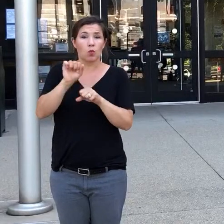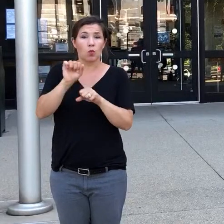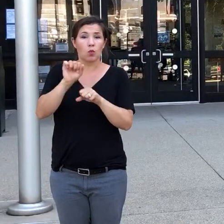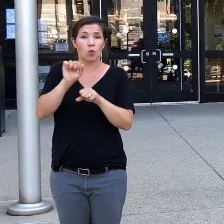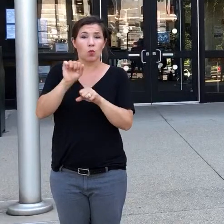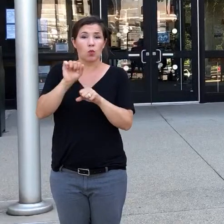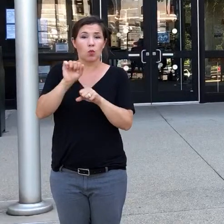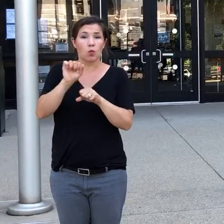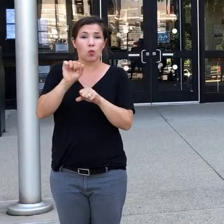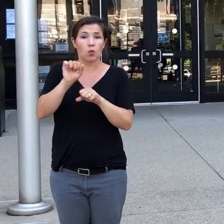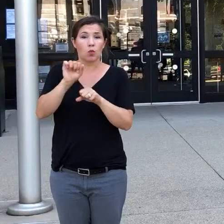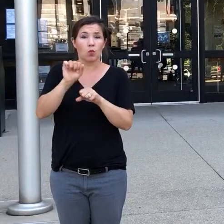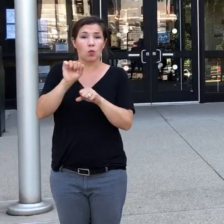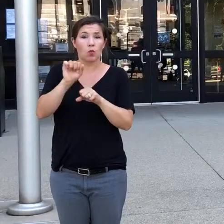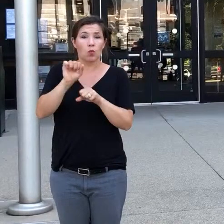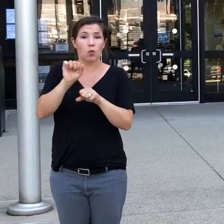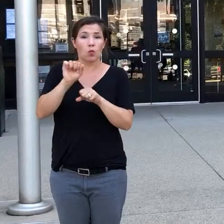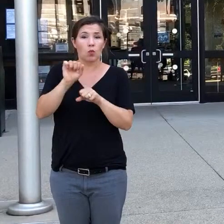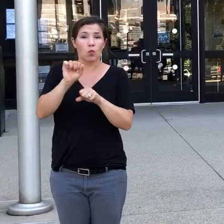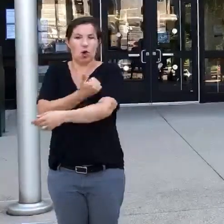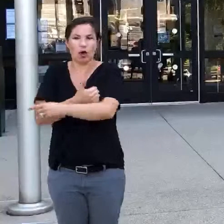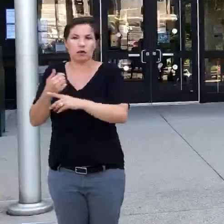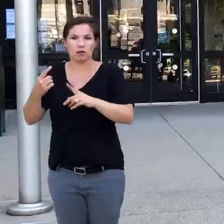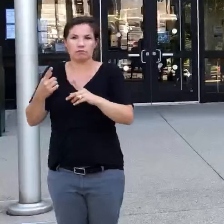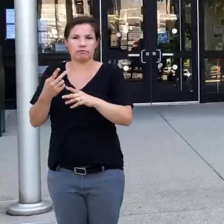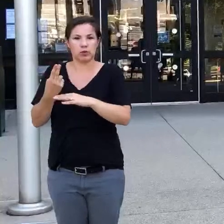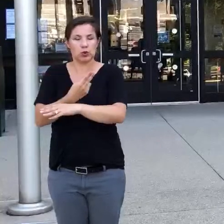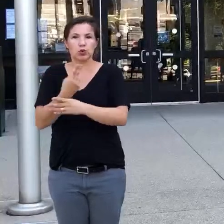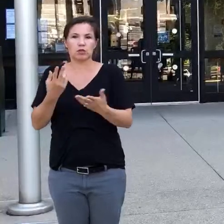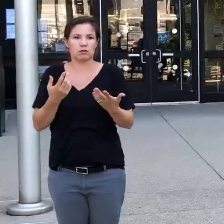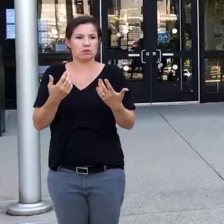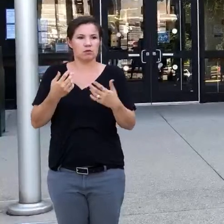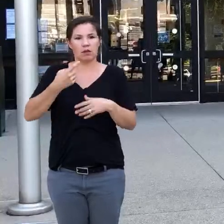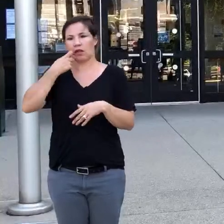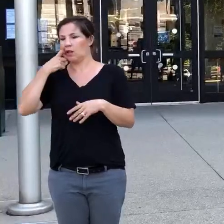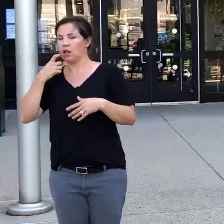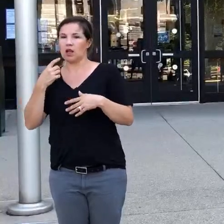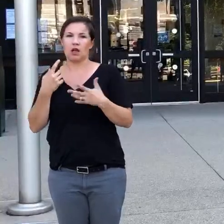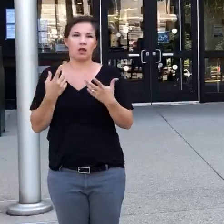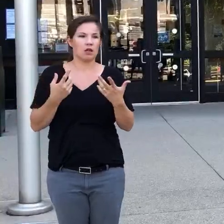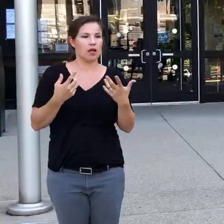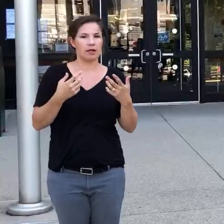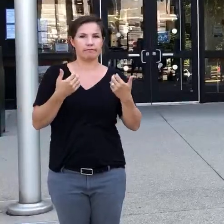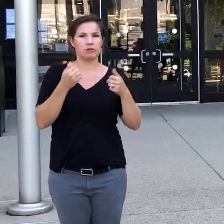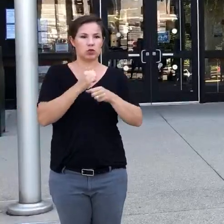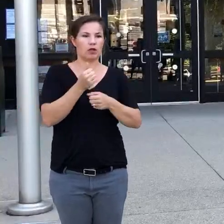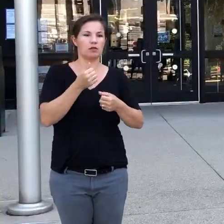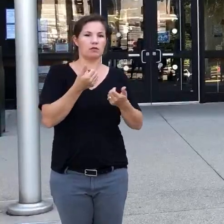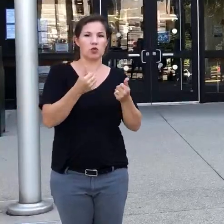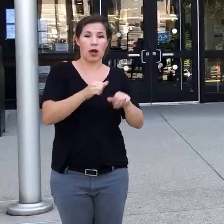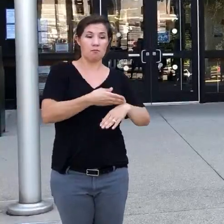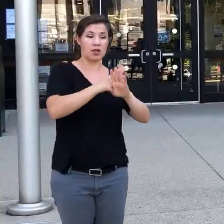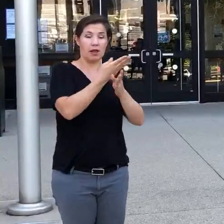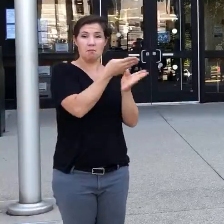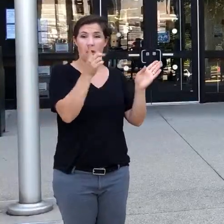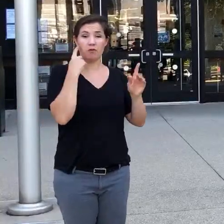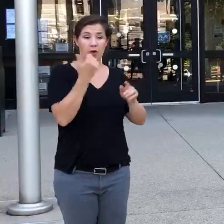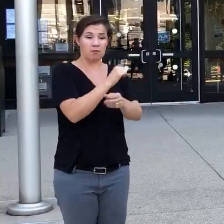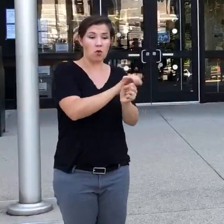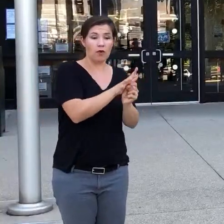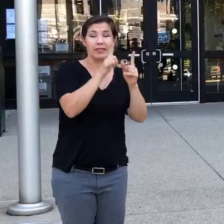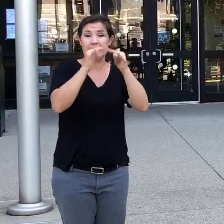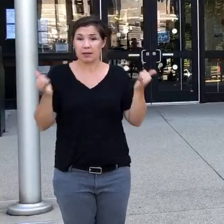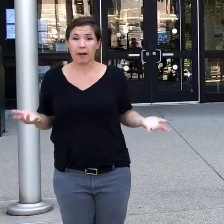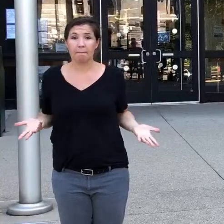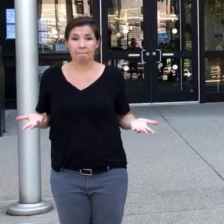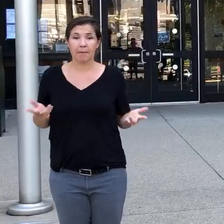who suffer from opiate abuse, who have overdoses, and then are also working to protect the public from COVID-19? That's exactly what